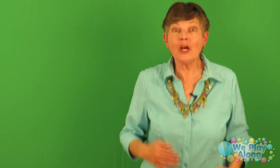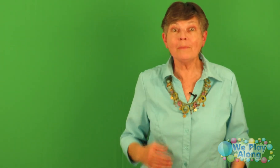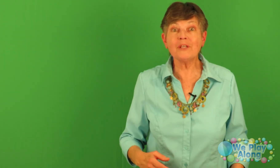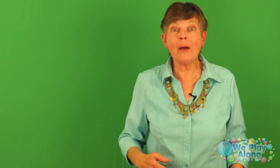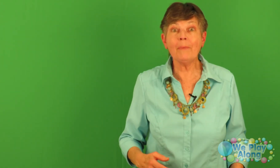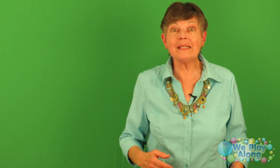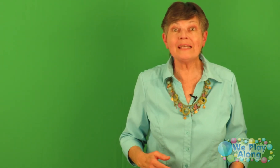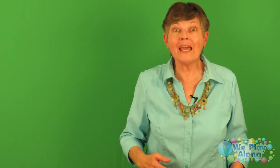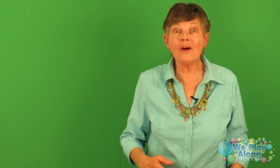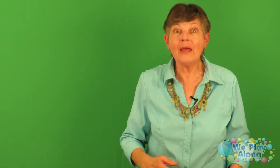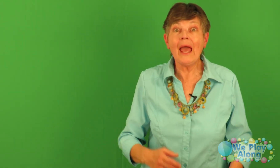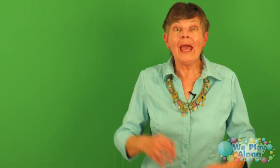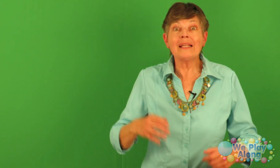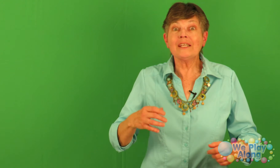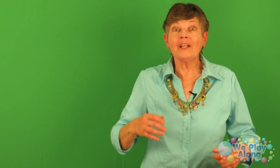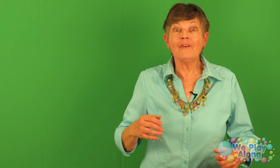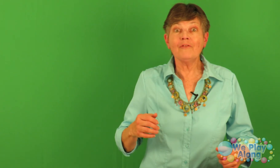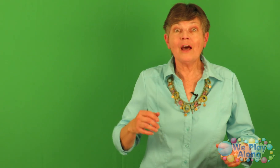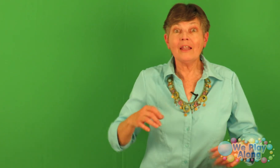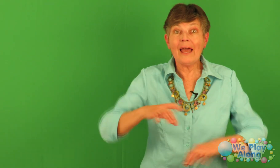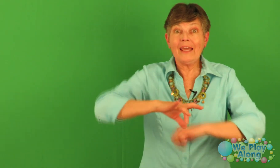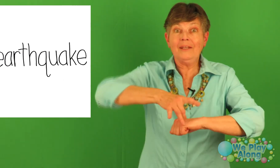jumped up and down until it felt like